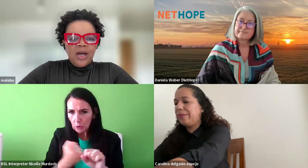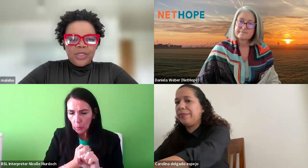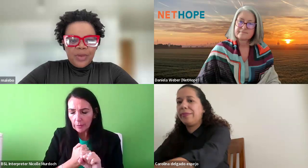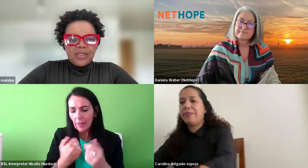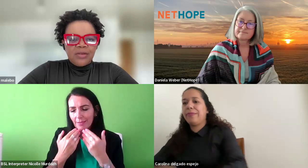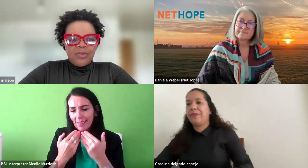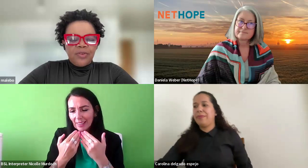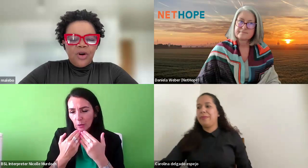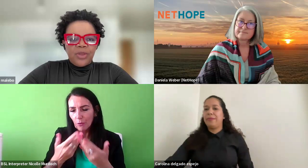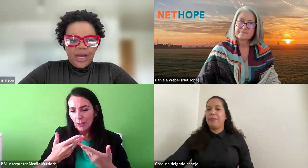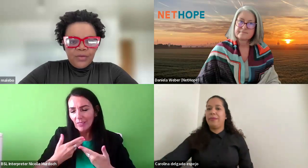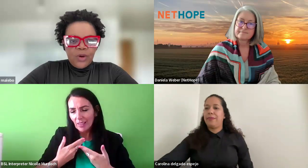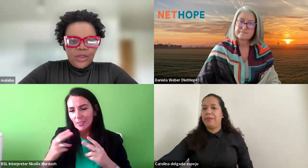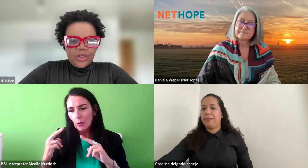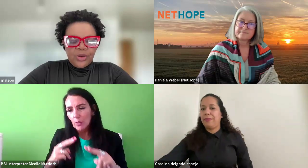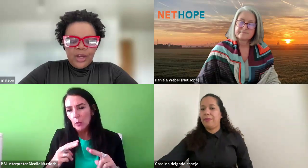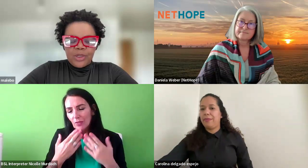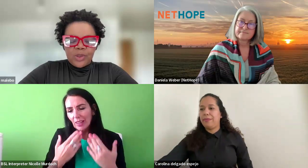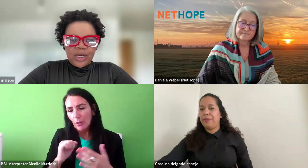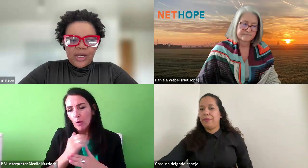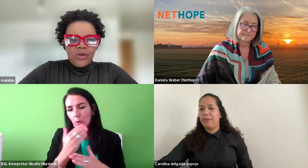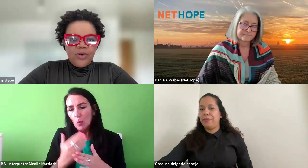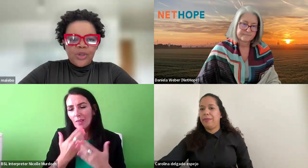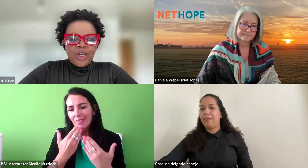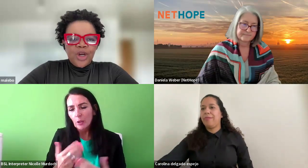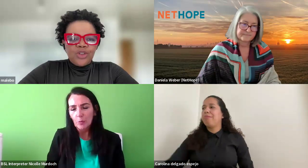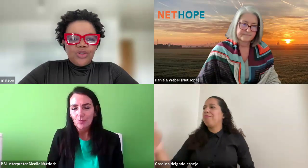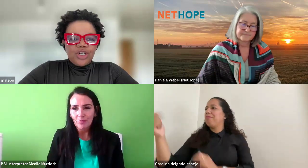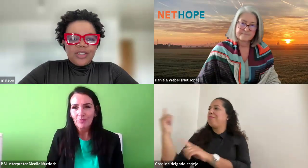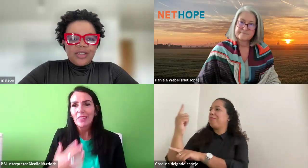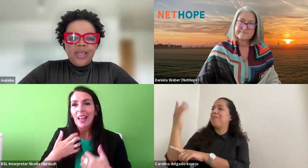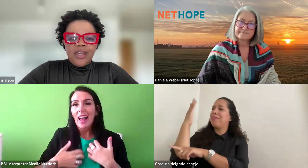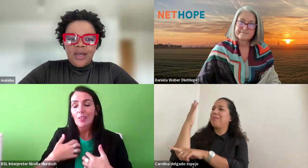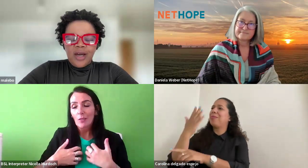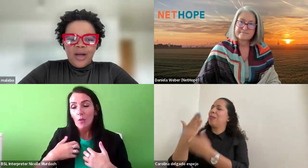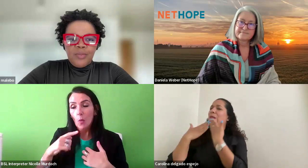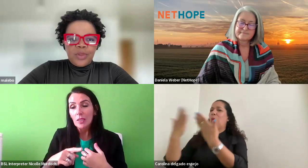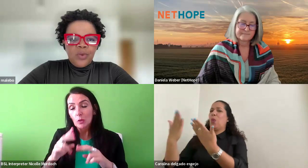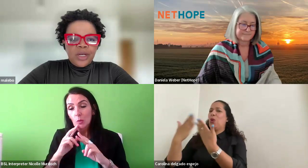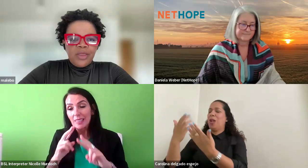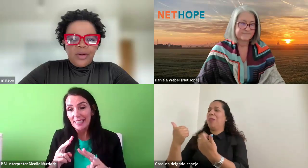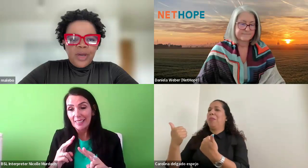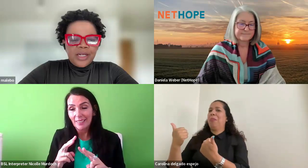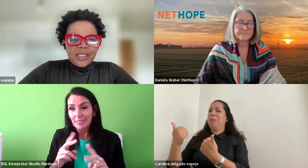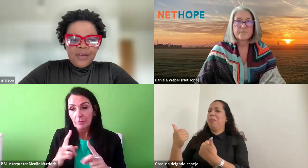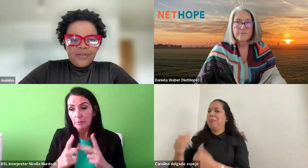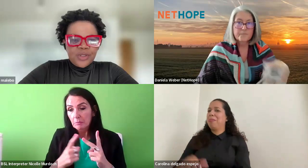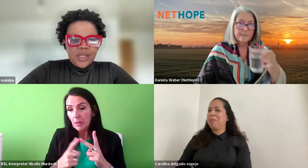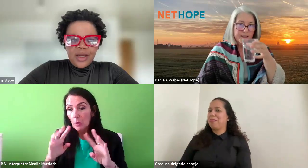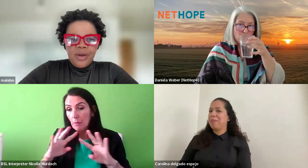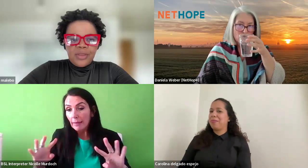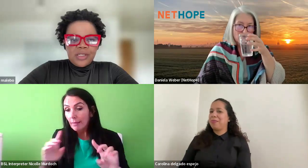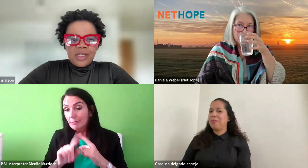us a perspective from the kind of work that you have been doing. And I look forward to just seeing what other panelists